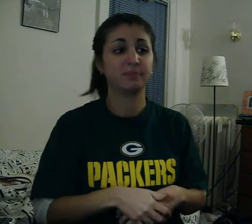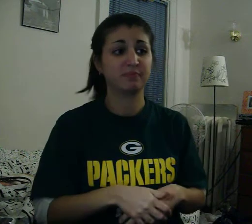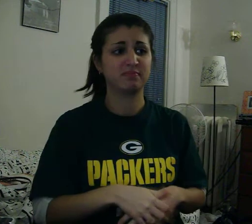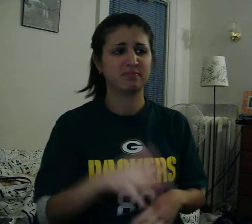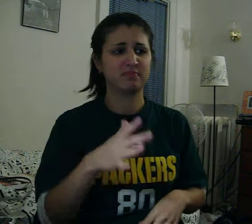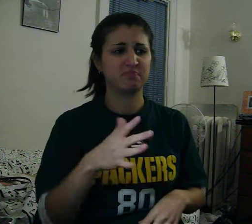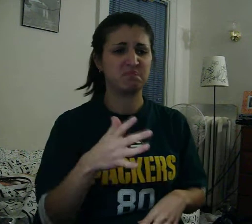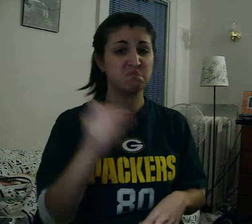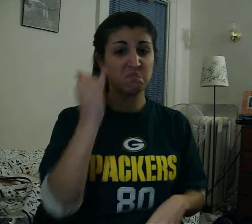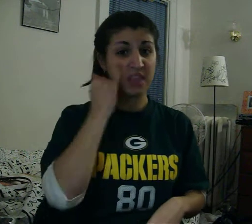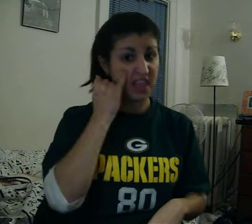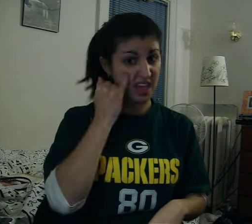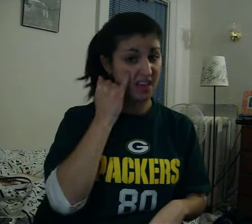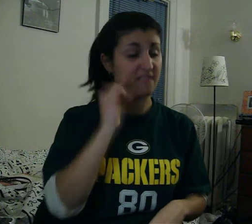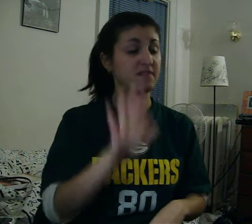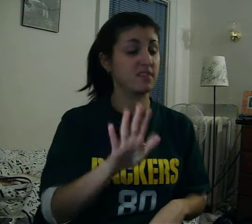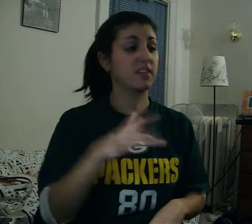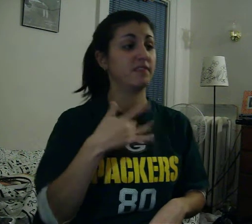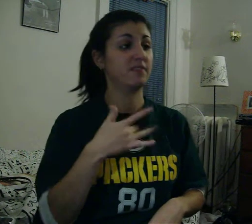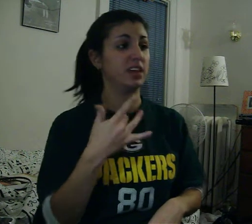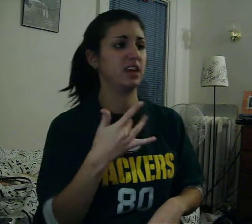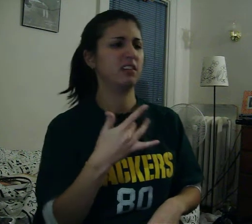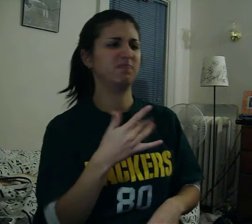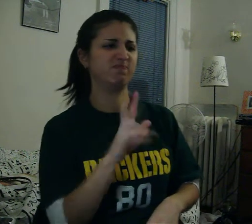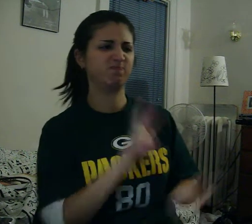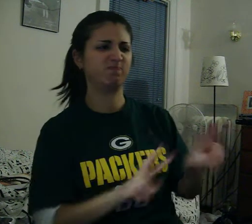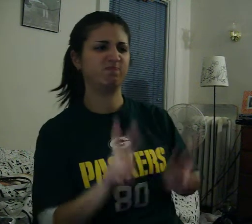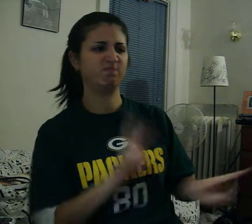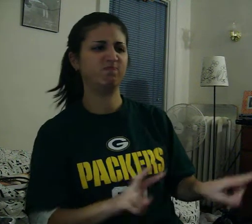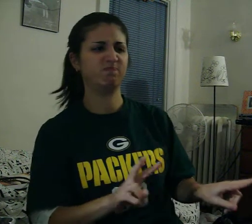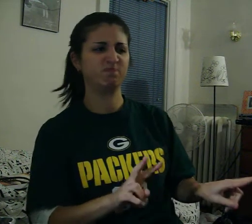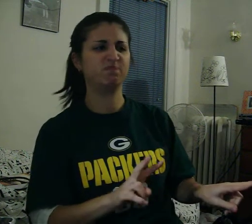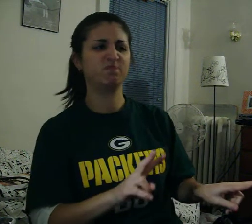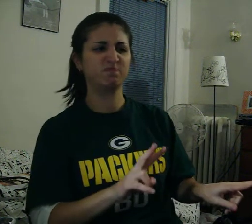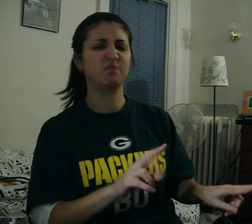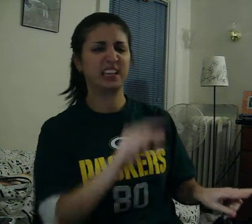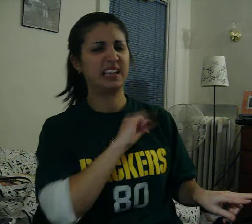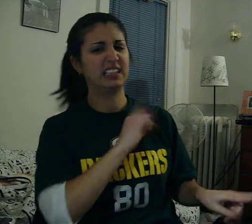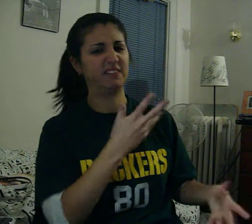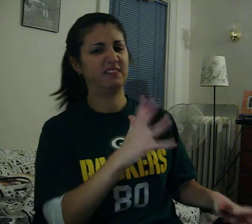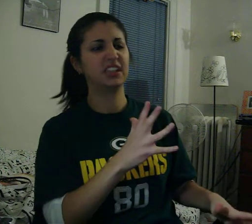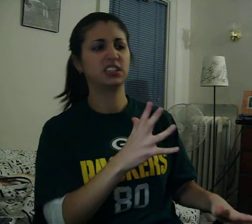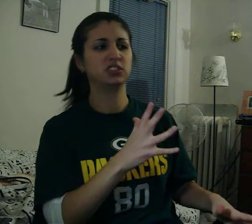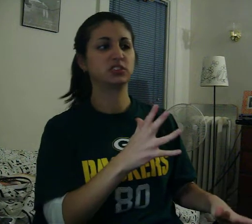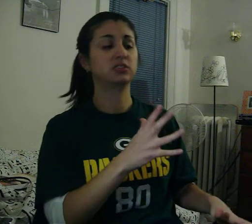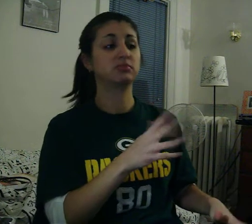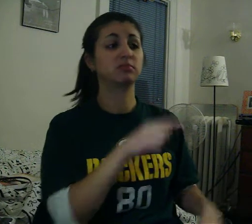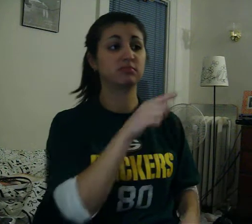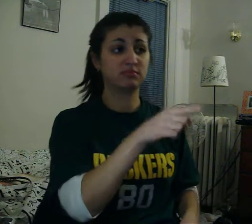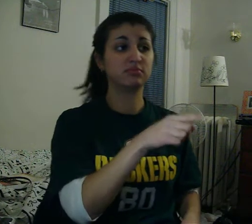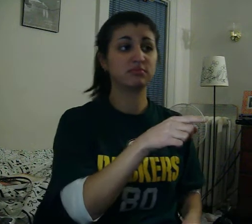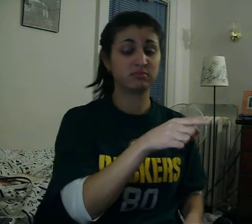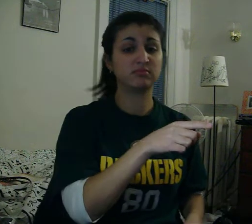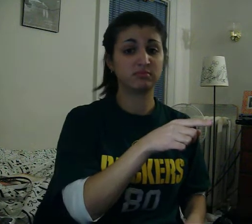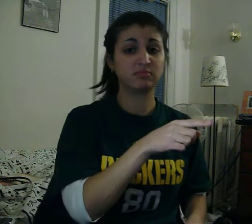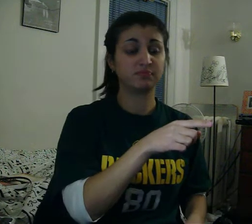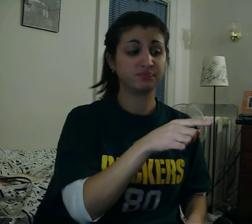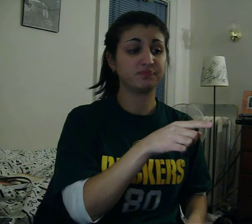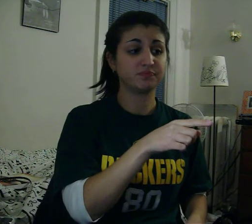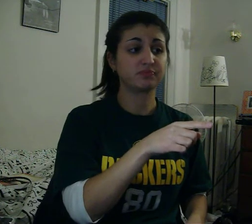what is called a preliminary hearing. At this point, the defendant appears before the court for